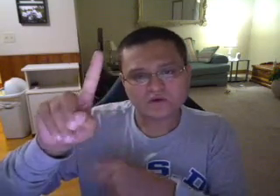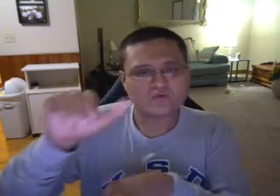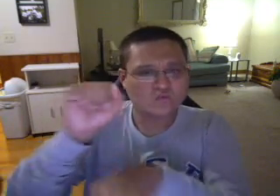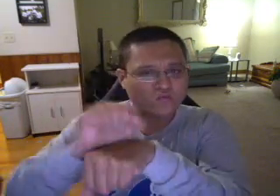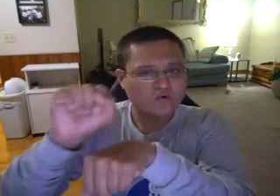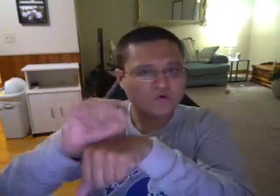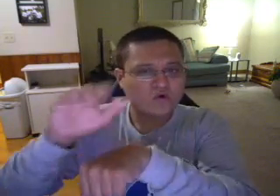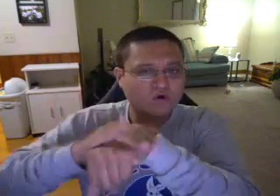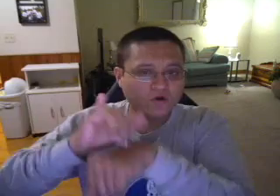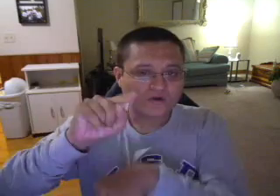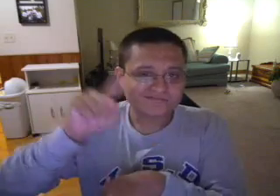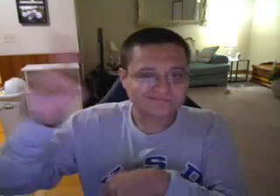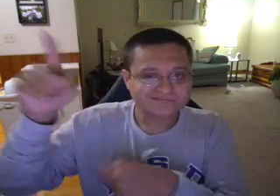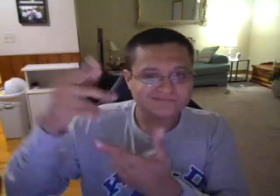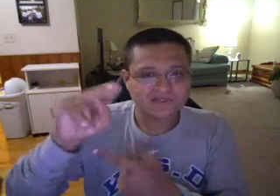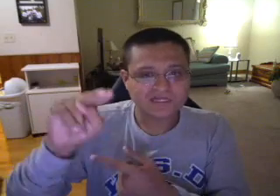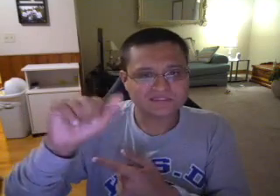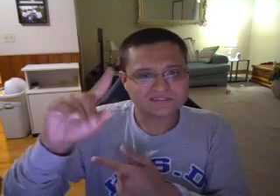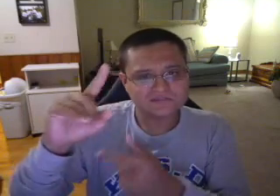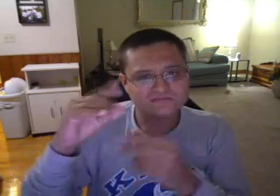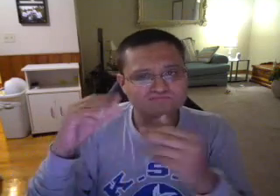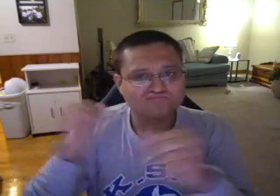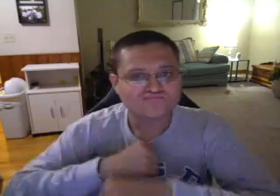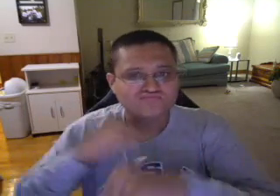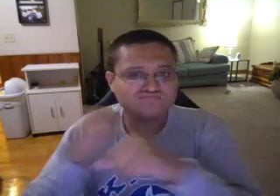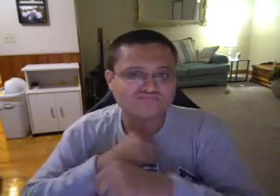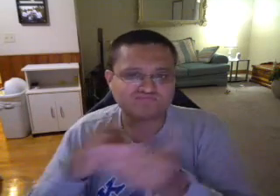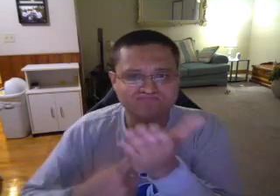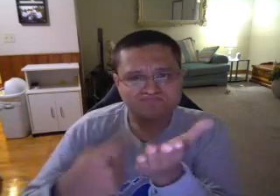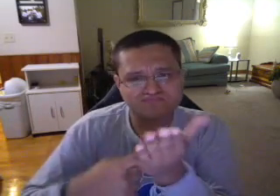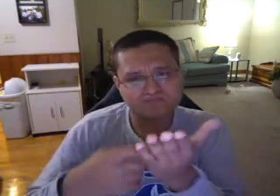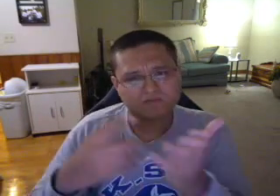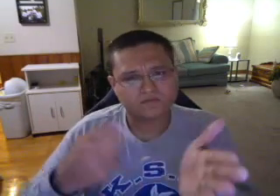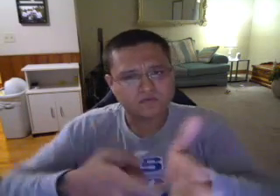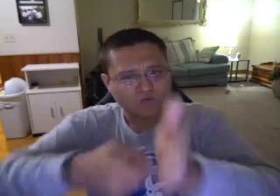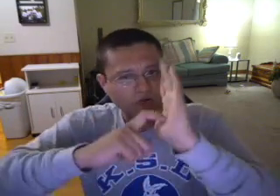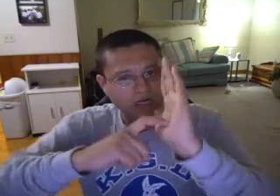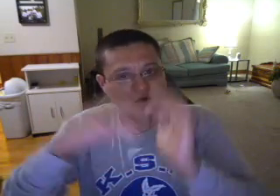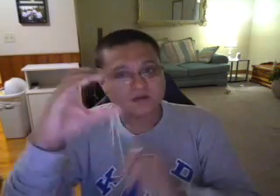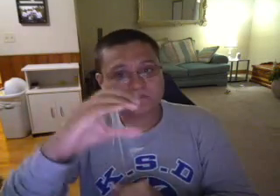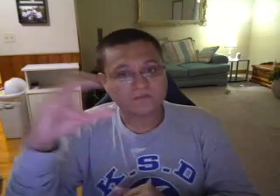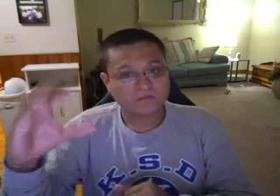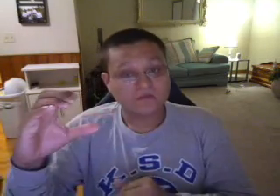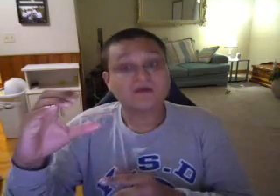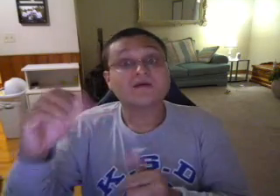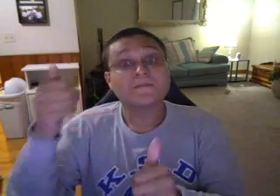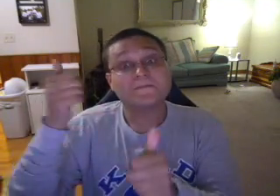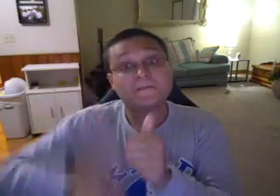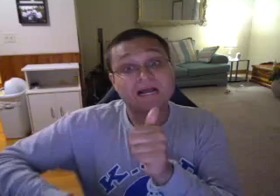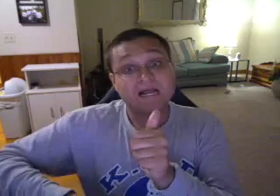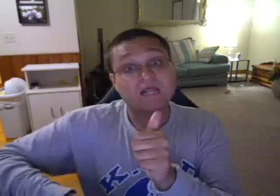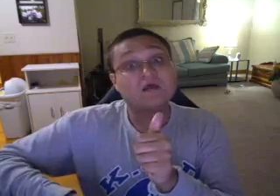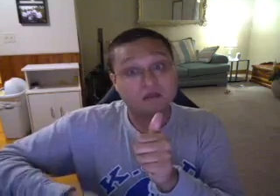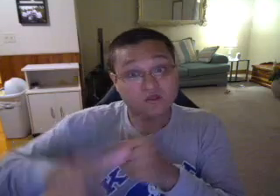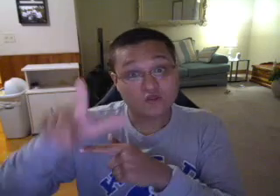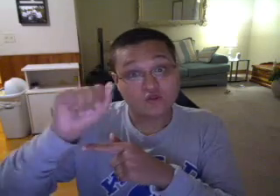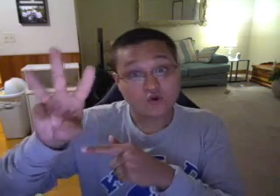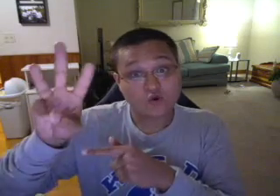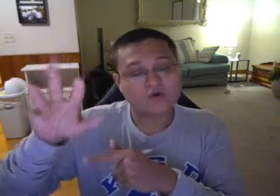Who do I follow? There's no one on here. What do I do? Well, the first thing you want to do is figure out who to follow, what interests you have. And I always tell